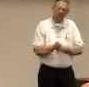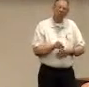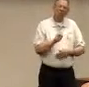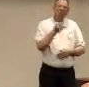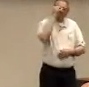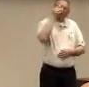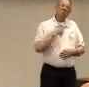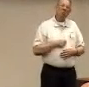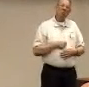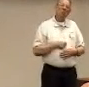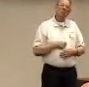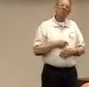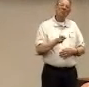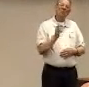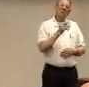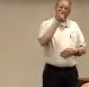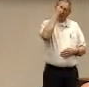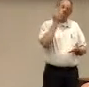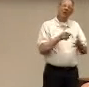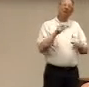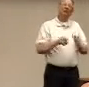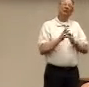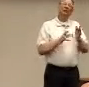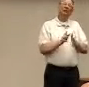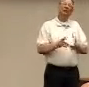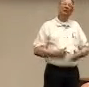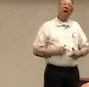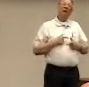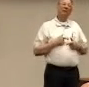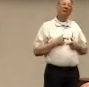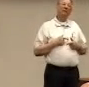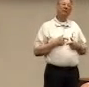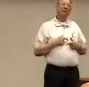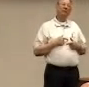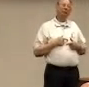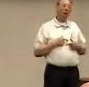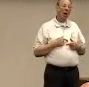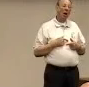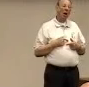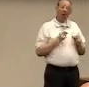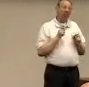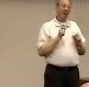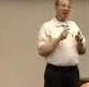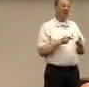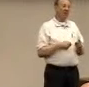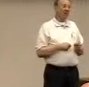just straight away said, have you ever thought you might need Jesus in your life? That's